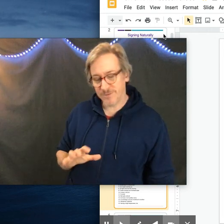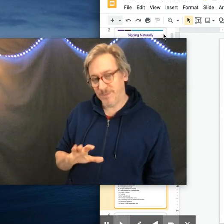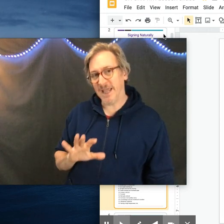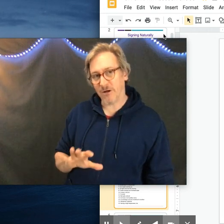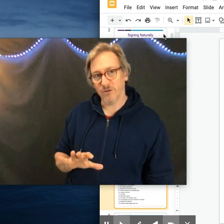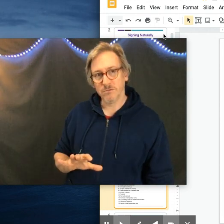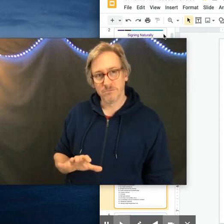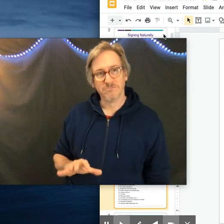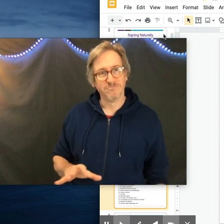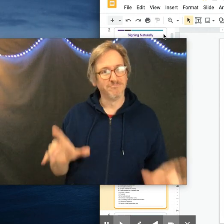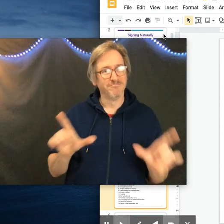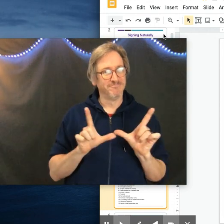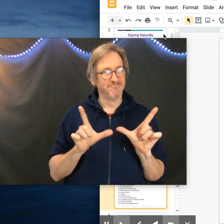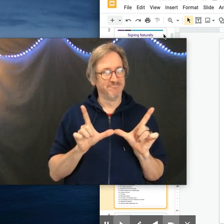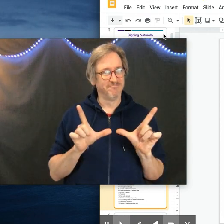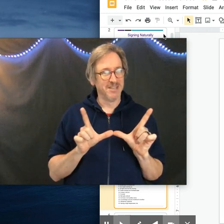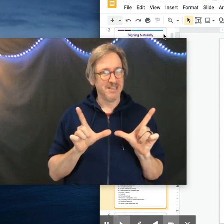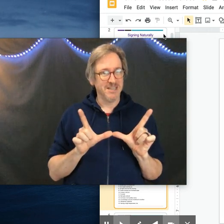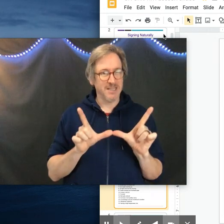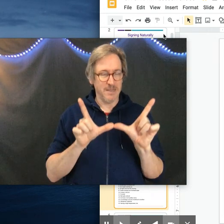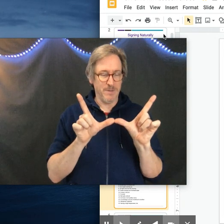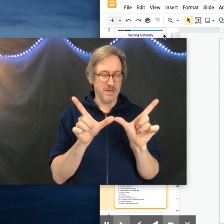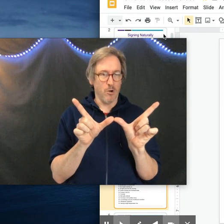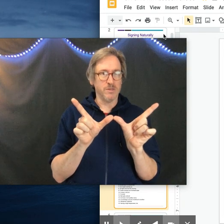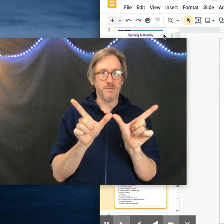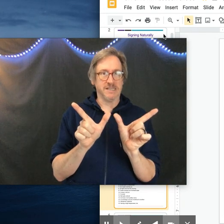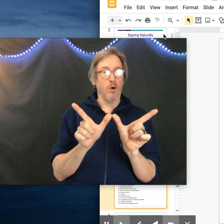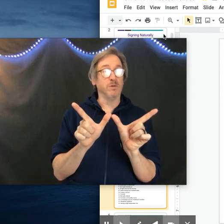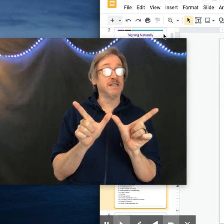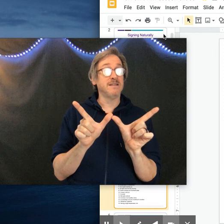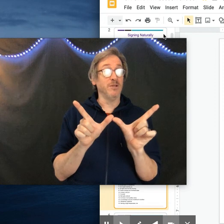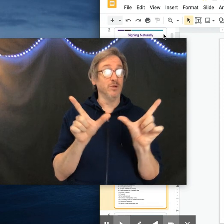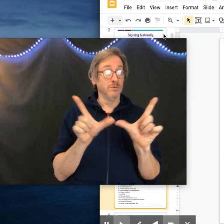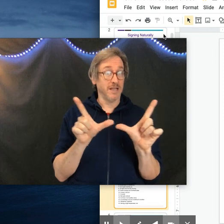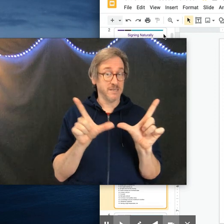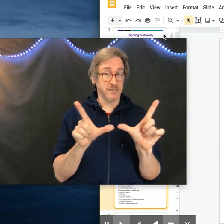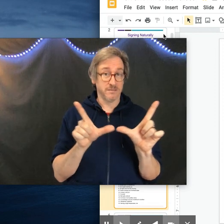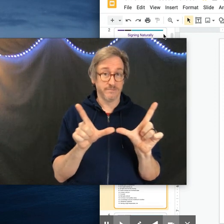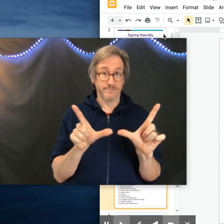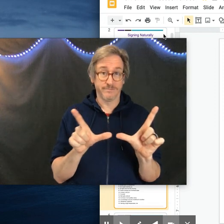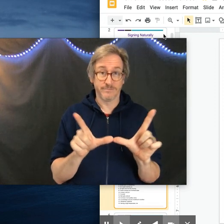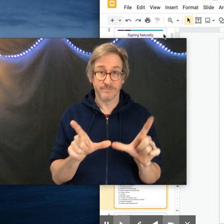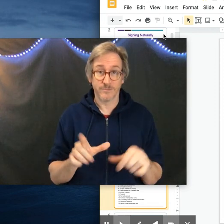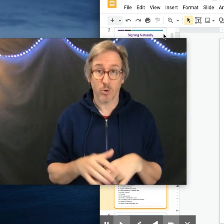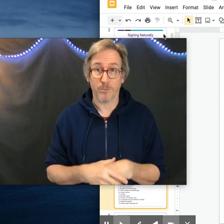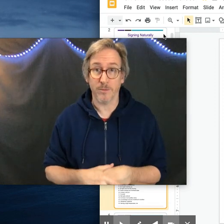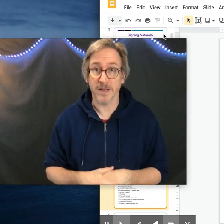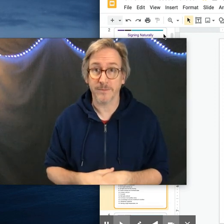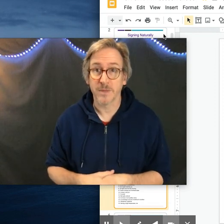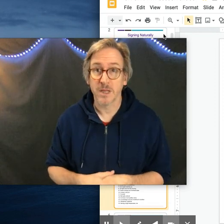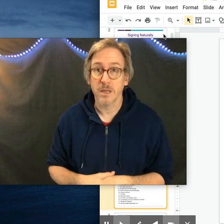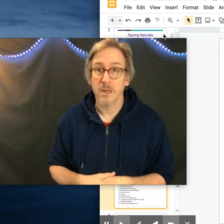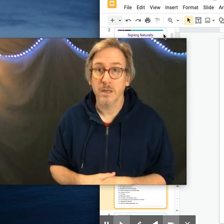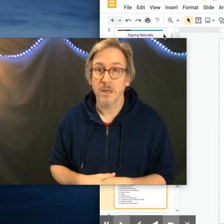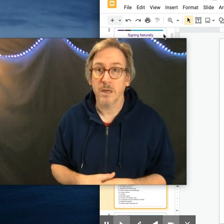So just be careful. Keep it at it's almost a W license or